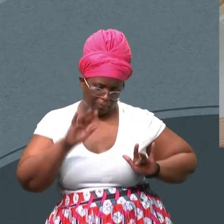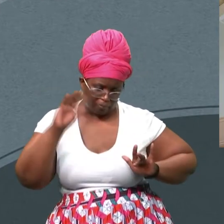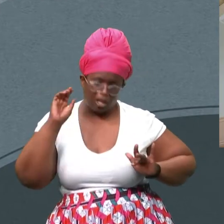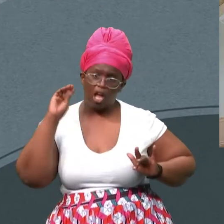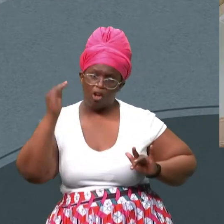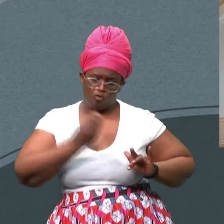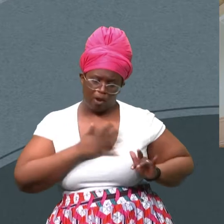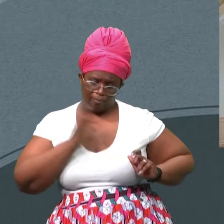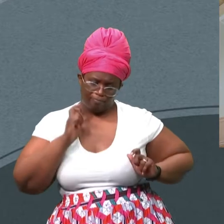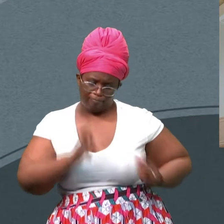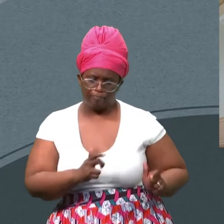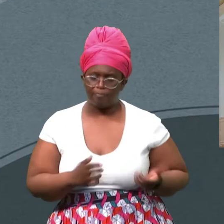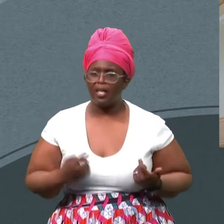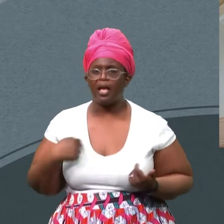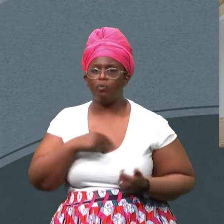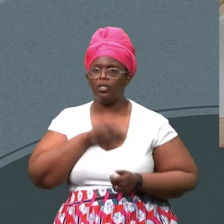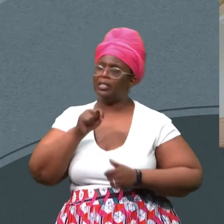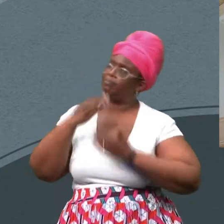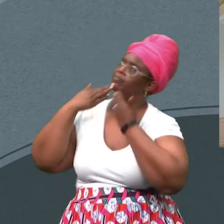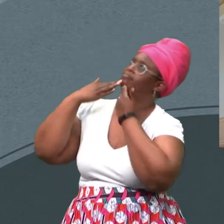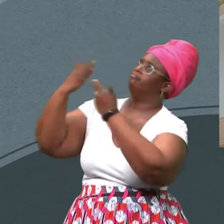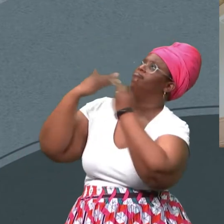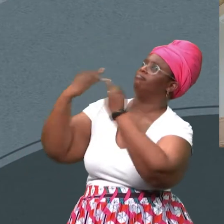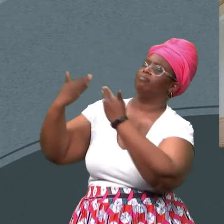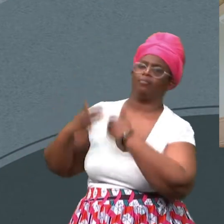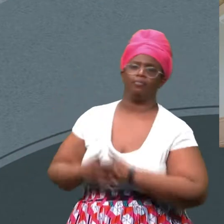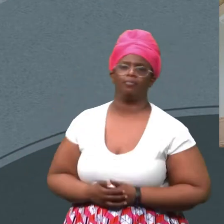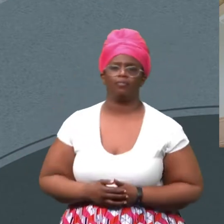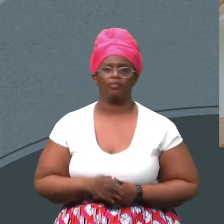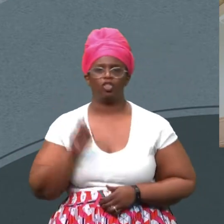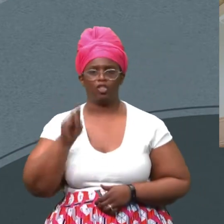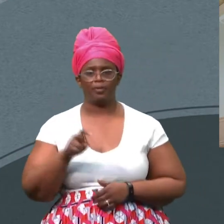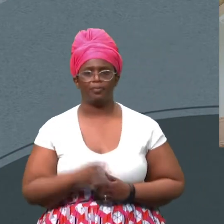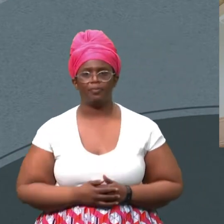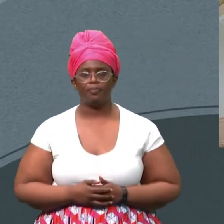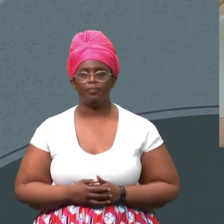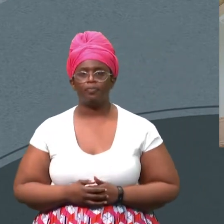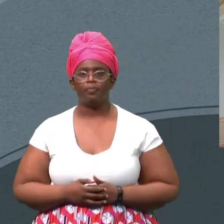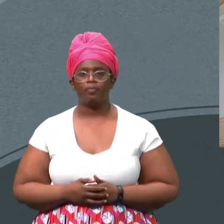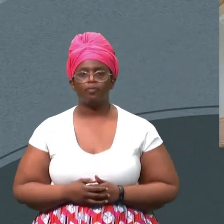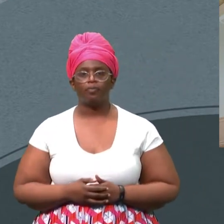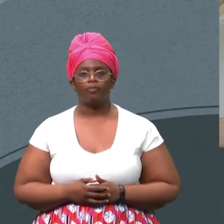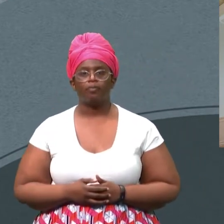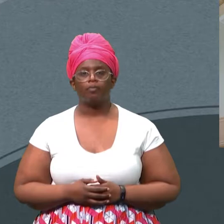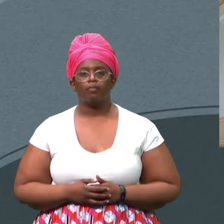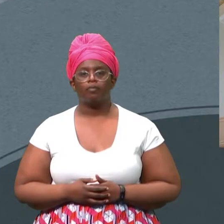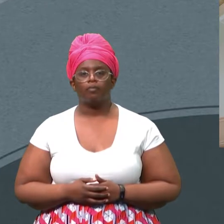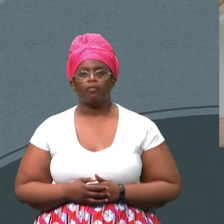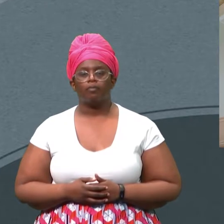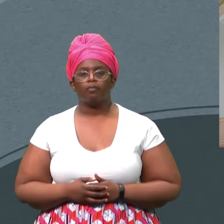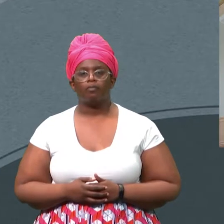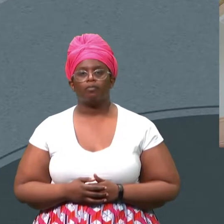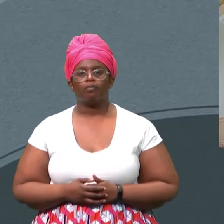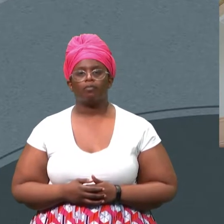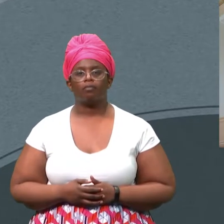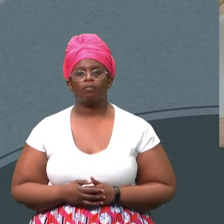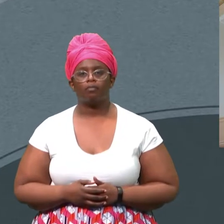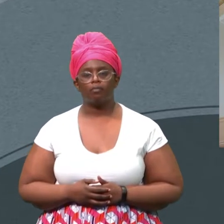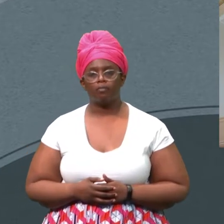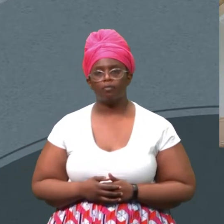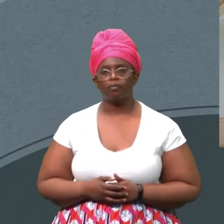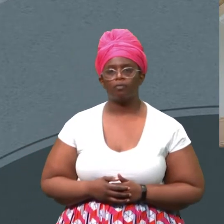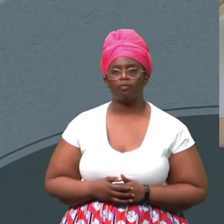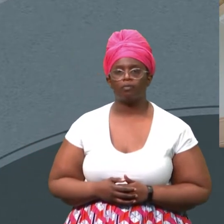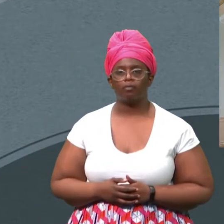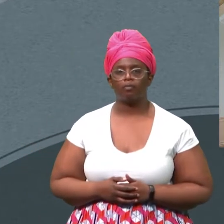appreciation for his grace. Y'all, all of us, lowly estate is manifested, that God is